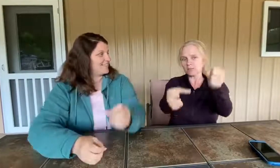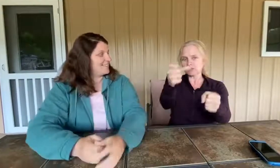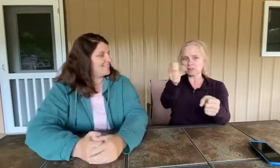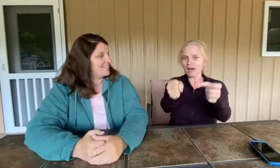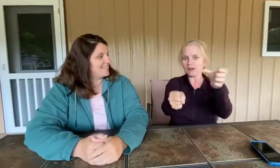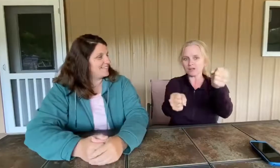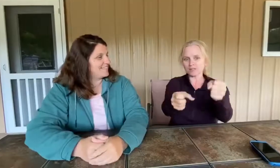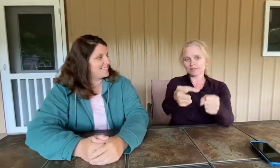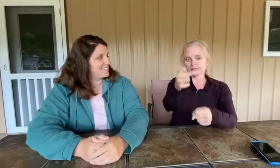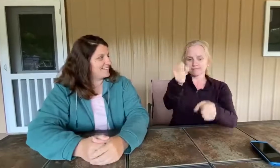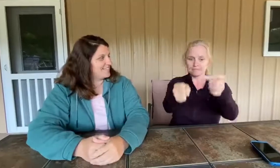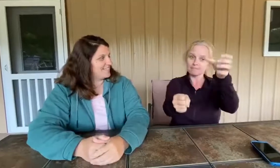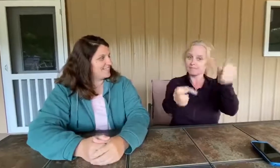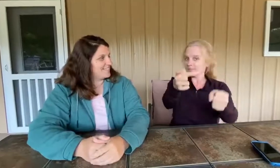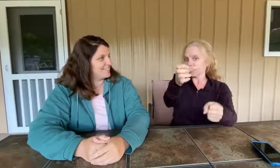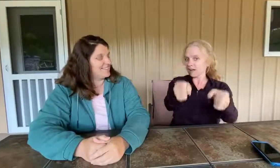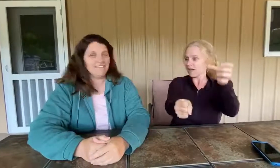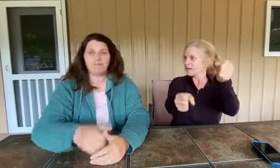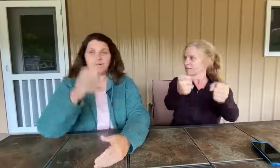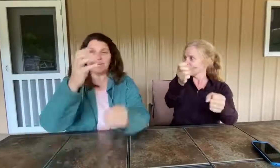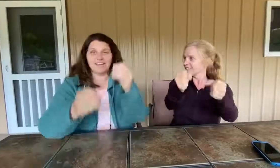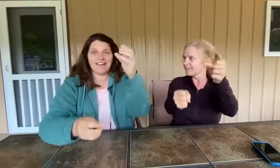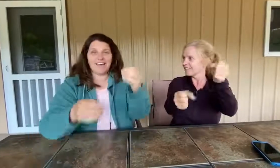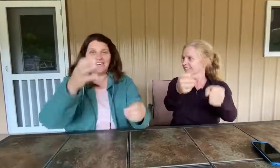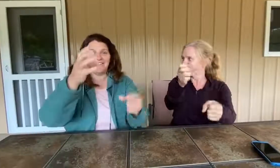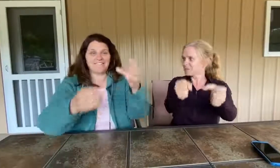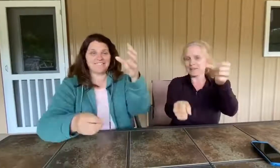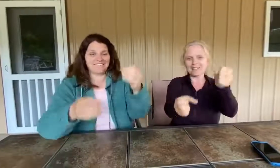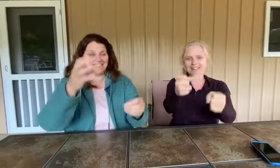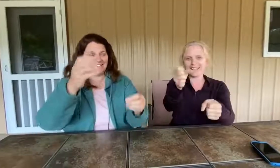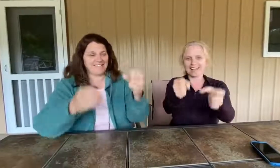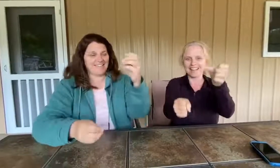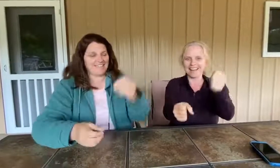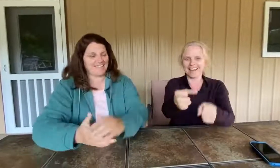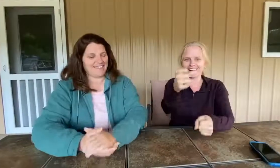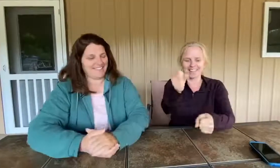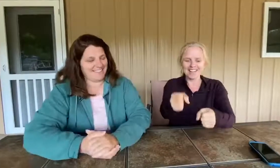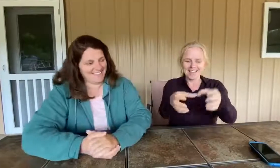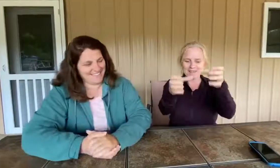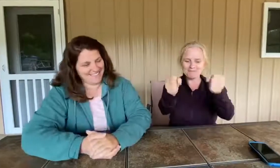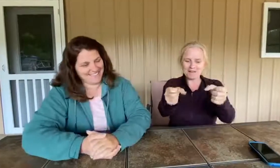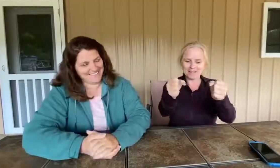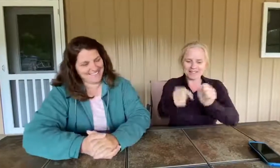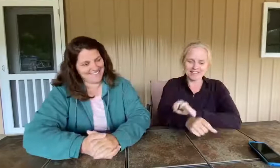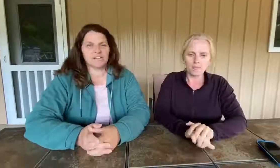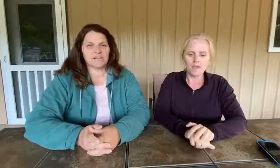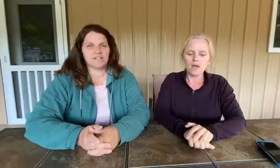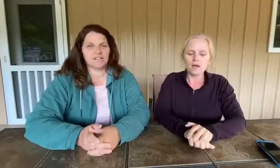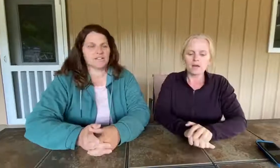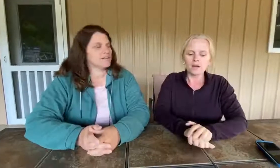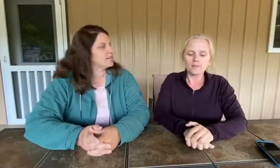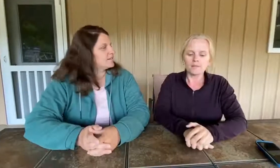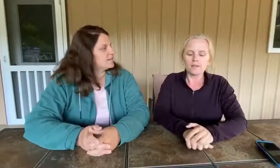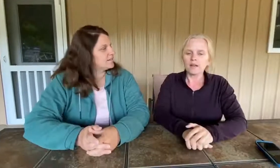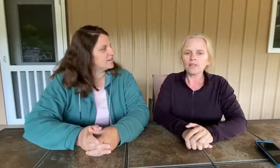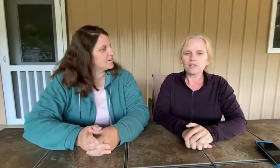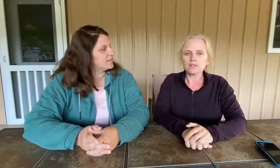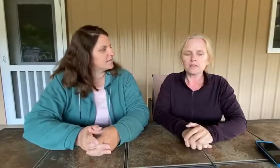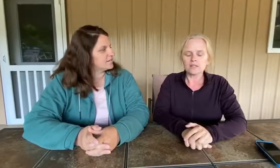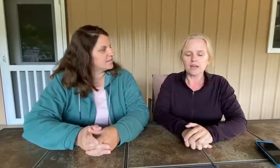from cows. Or milking a cow. Milking a cow. Milk. Another sign